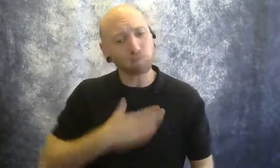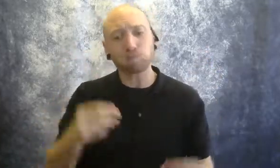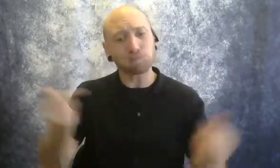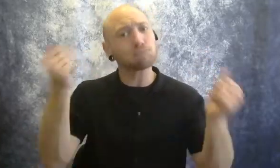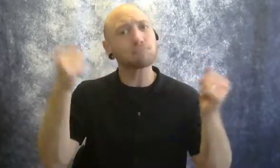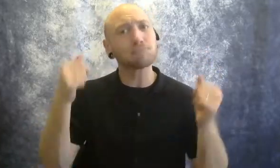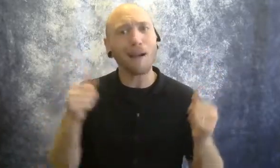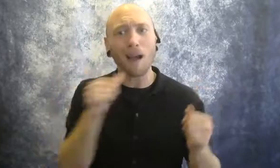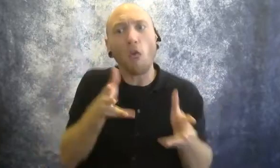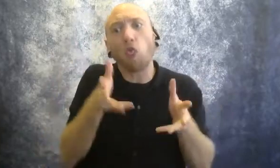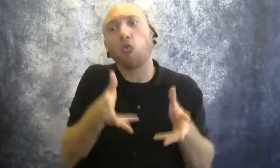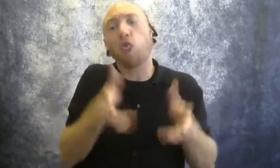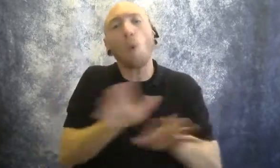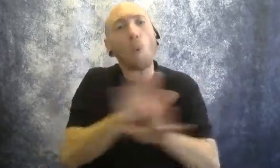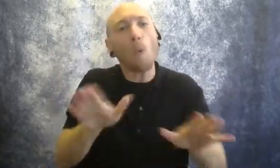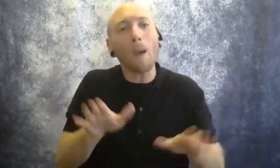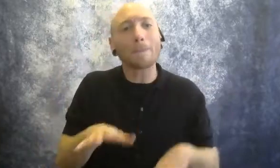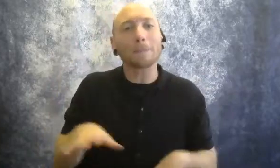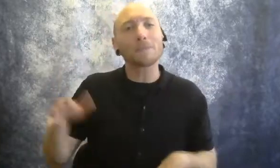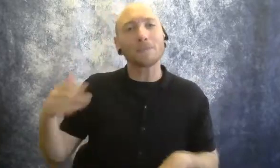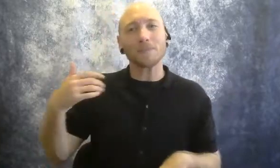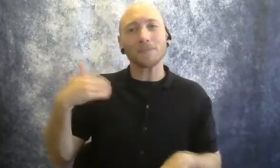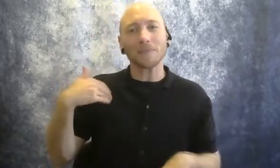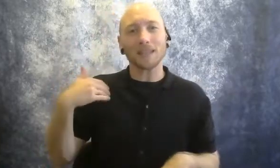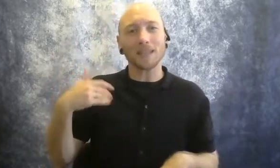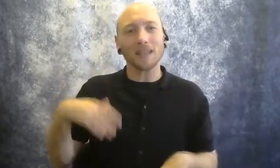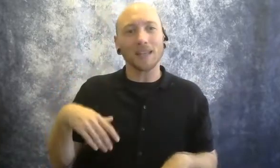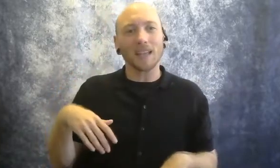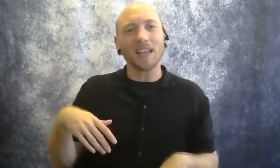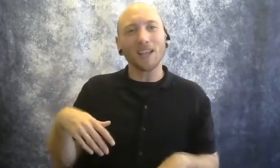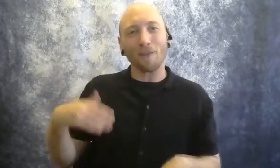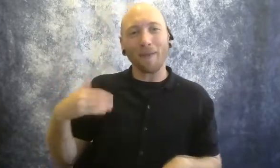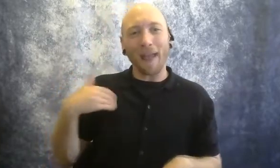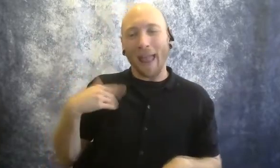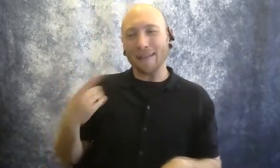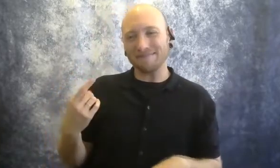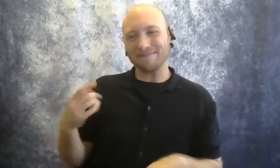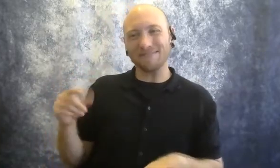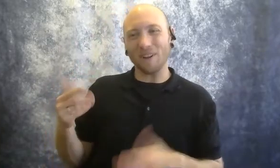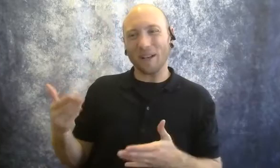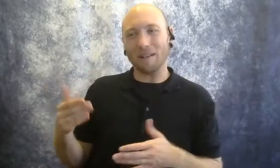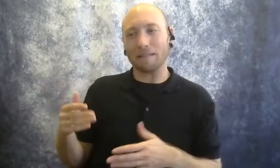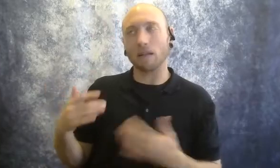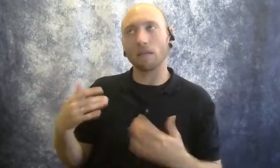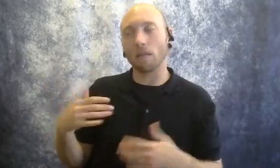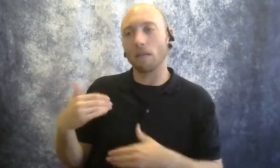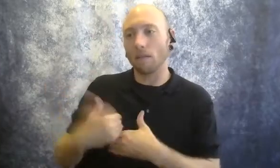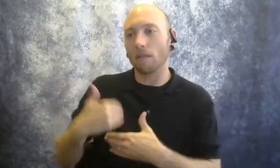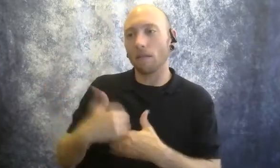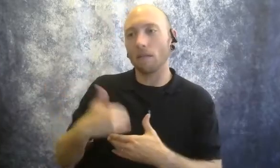do it all the time? No. This old bag over here that lives near to me is just, she really tries my patience a